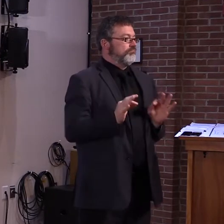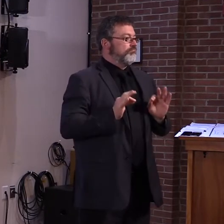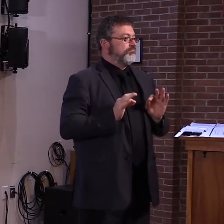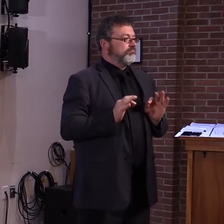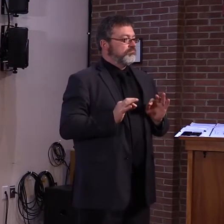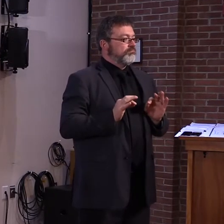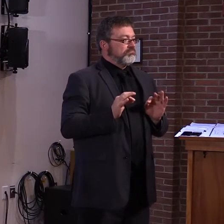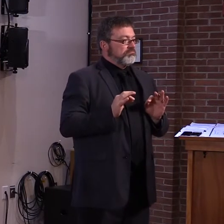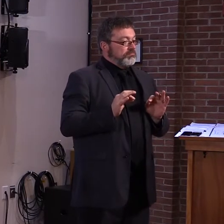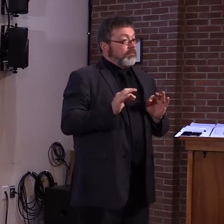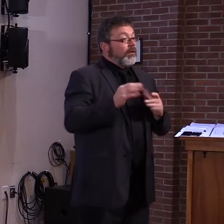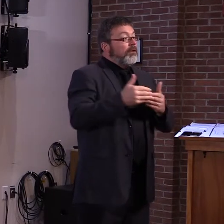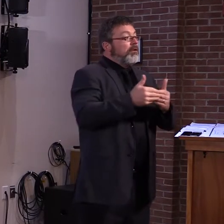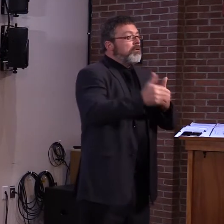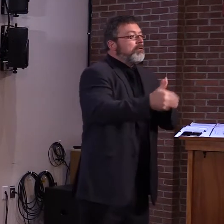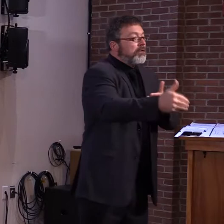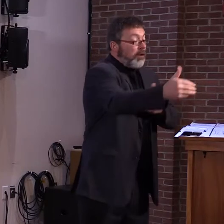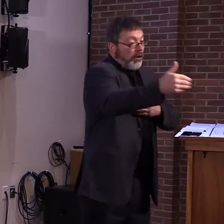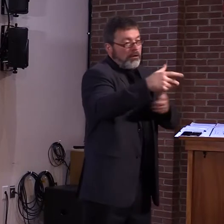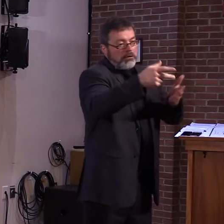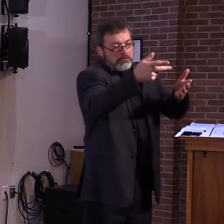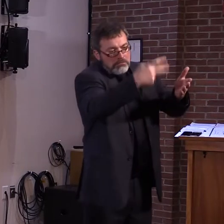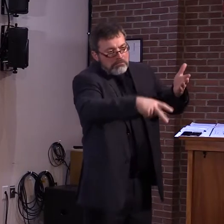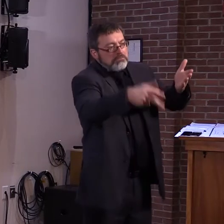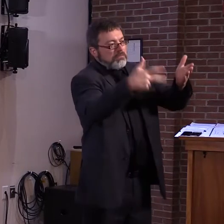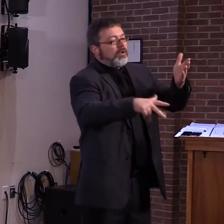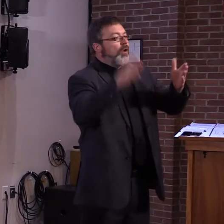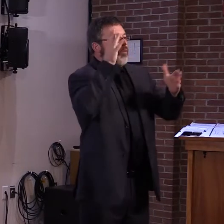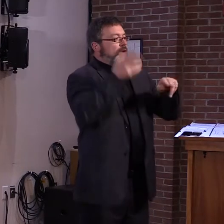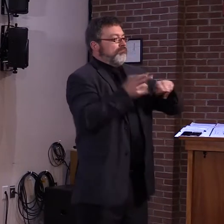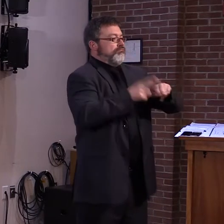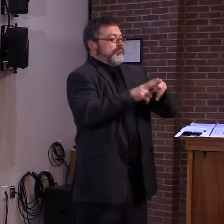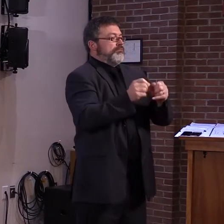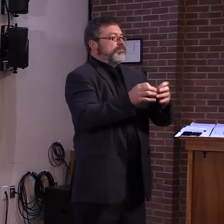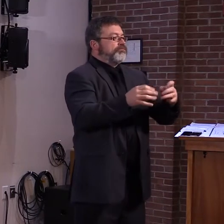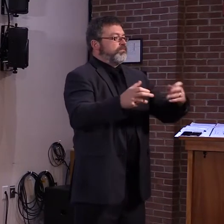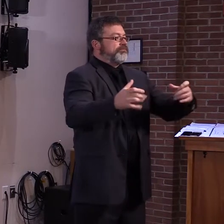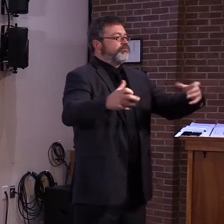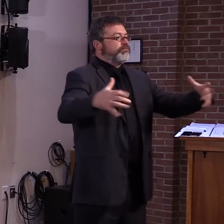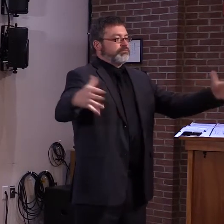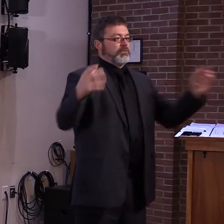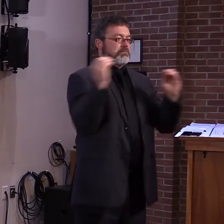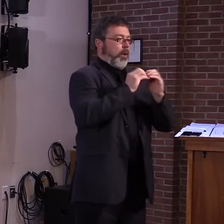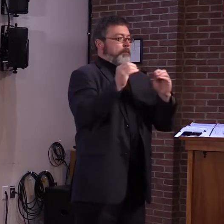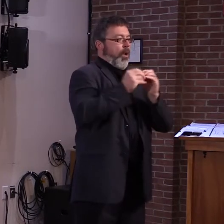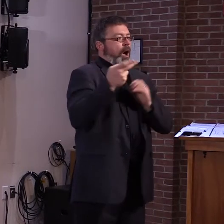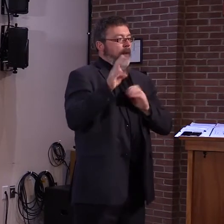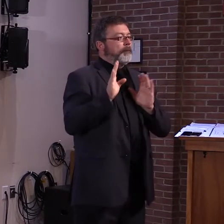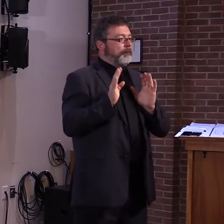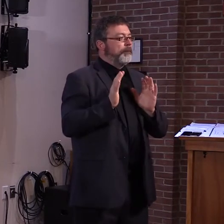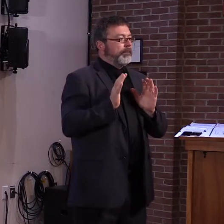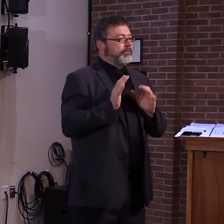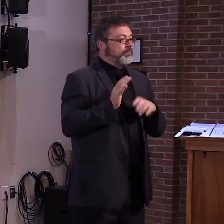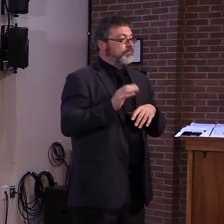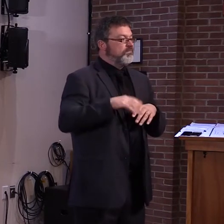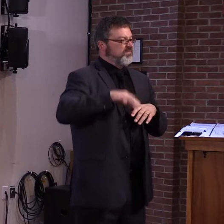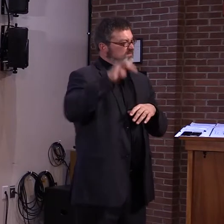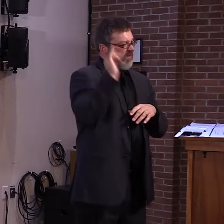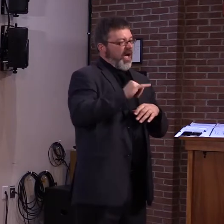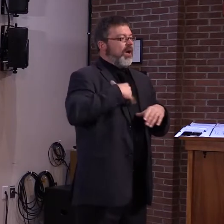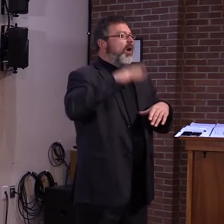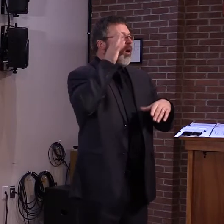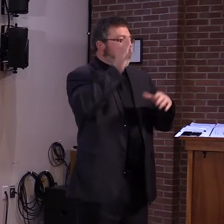will keep providing childcare opportunities, childcare slots, but ultimately, it's up